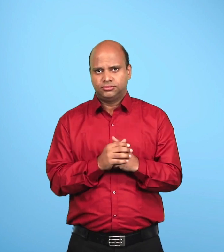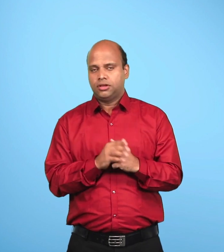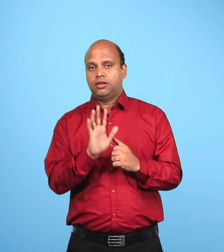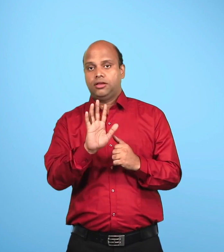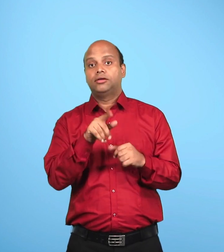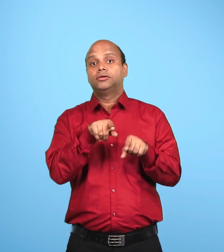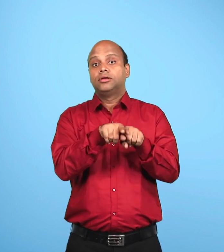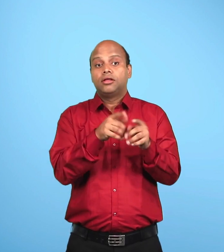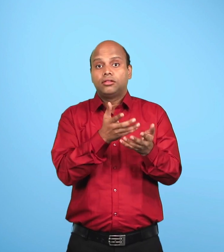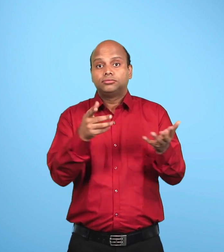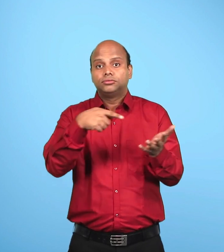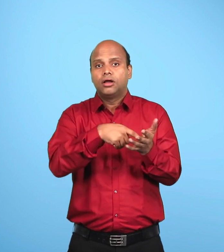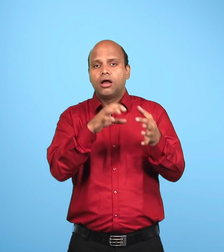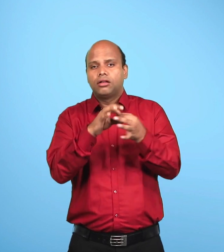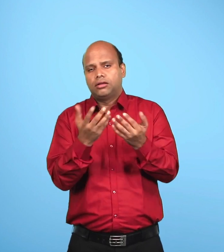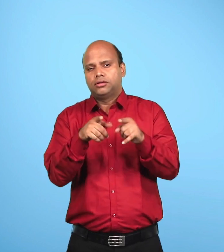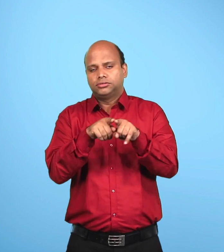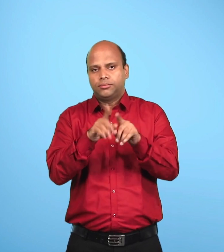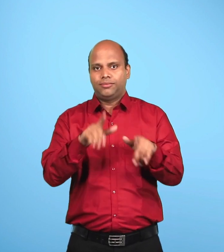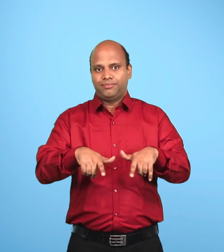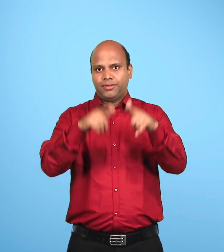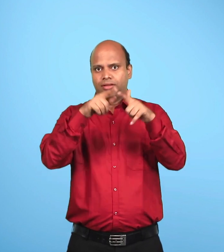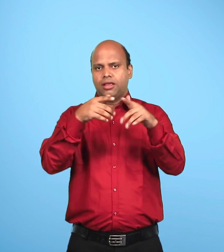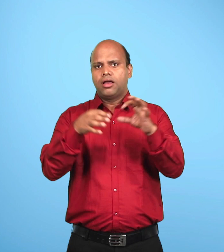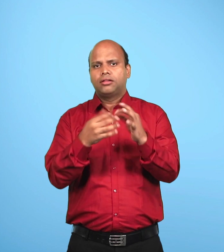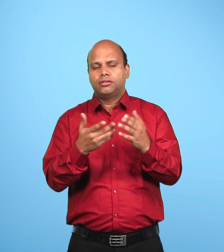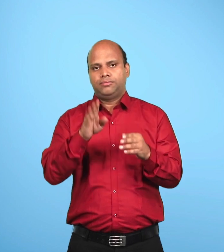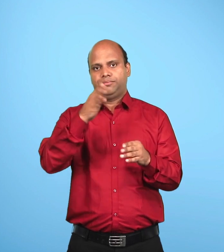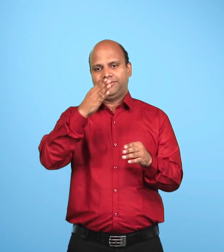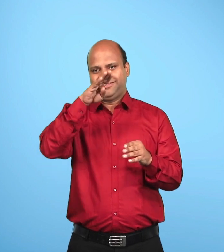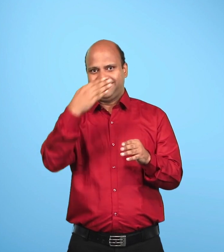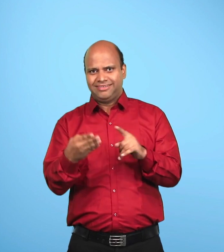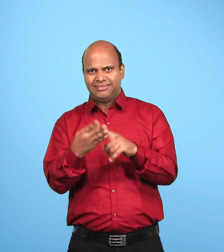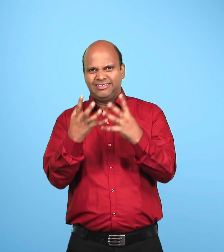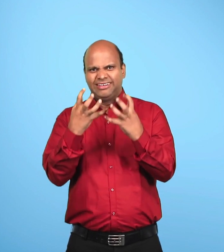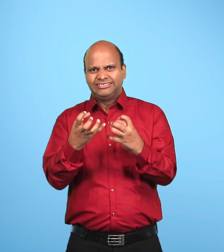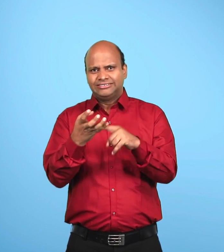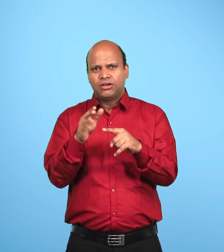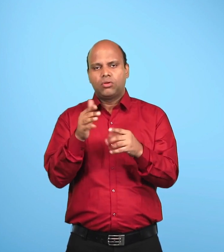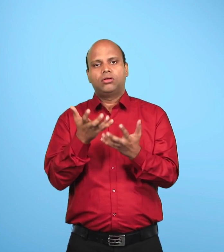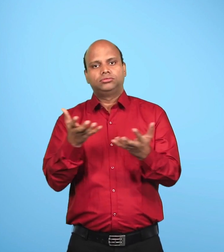table. What kind of objects will we find that may not be animals or plants?